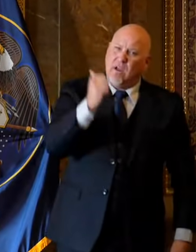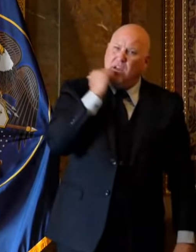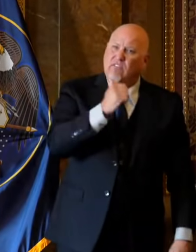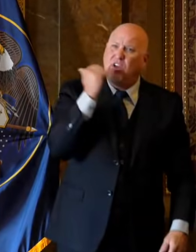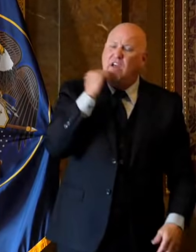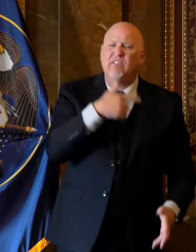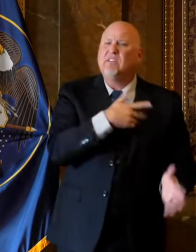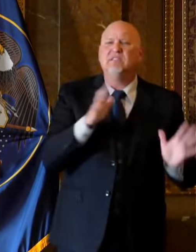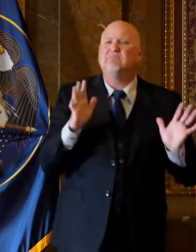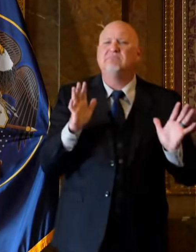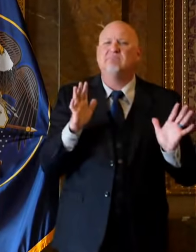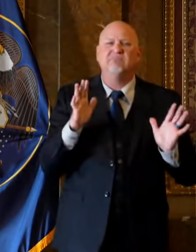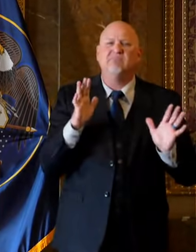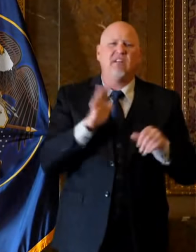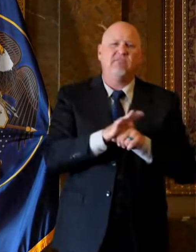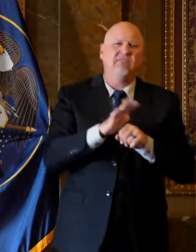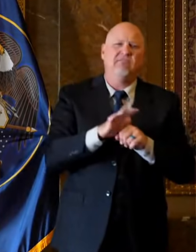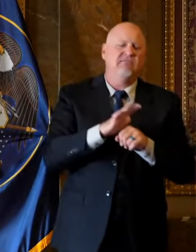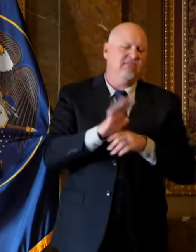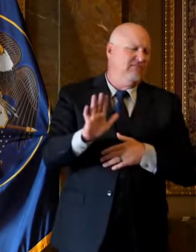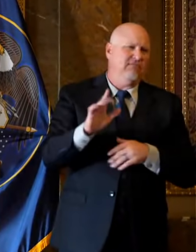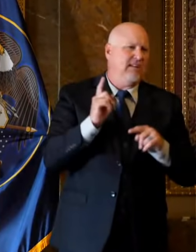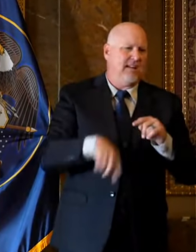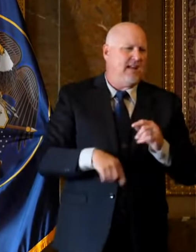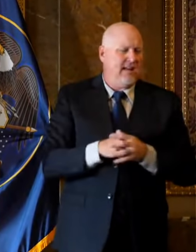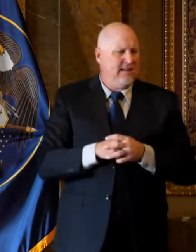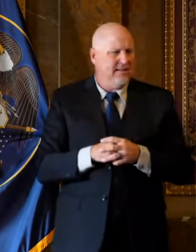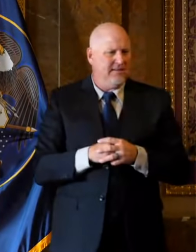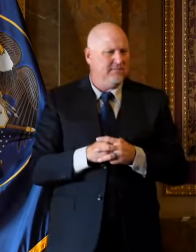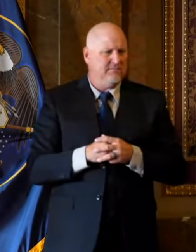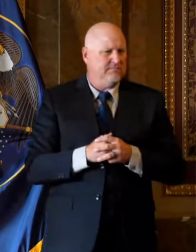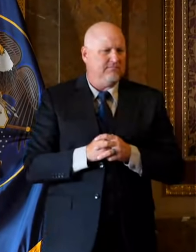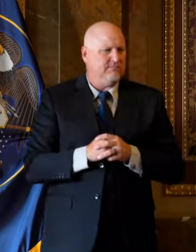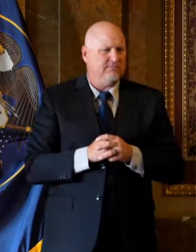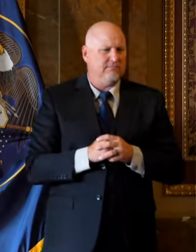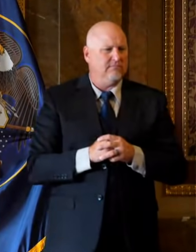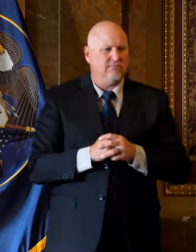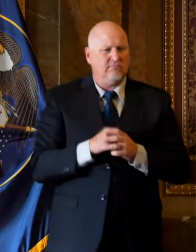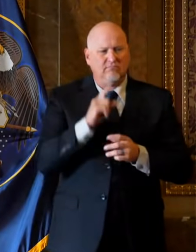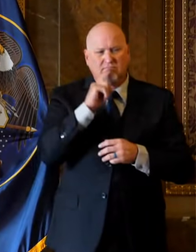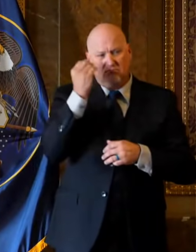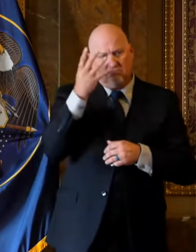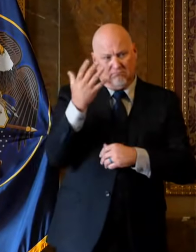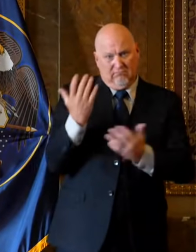Utah. I think we're close, Dr. Hoffman, to about 3,000 Utahns have died. Is that about right?